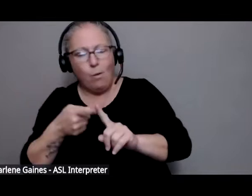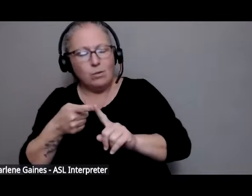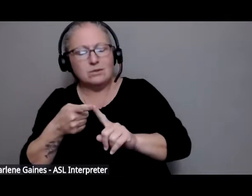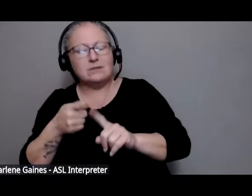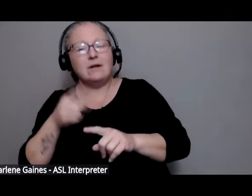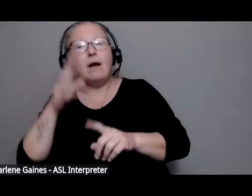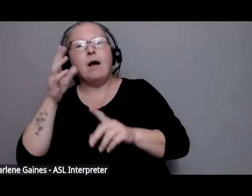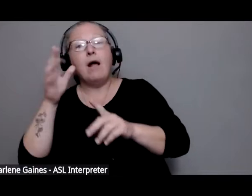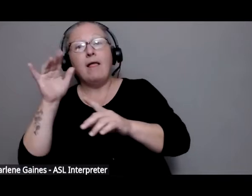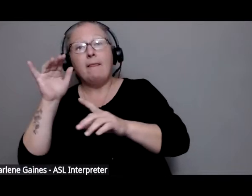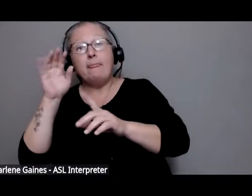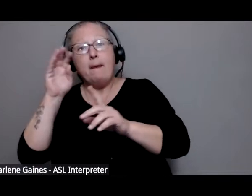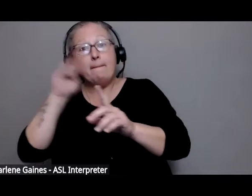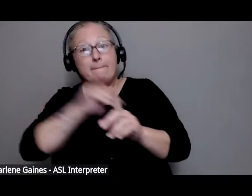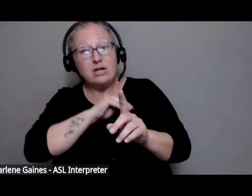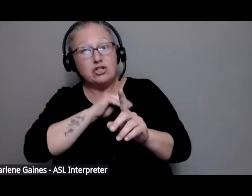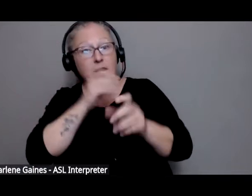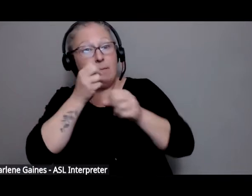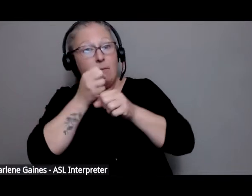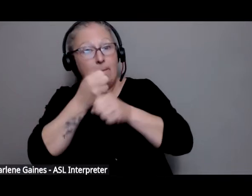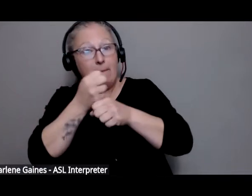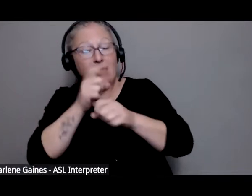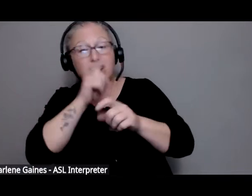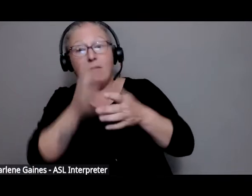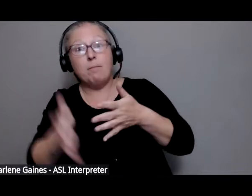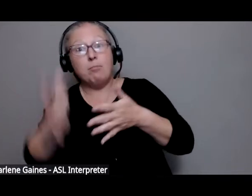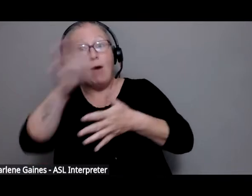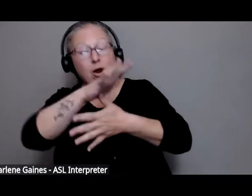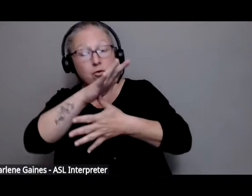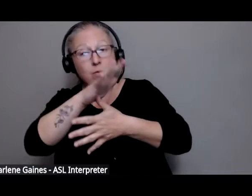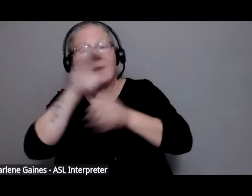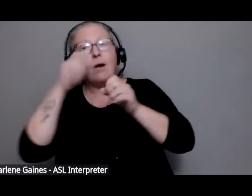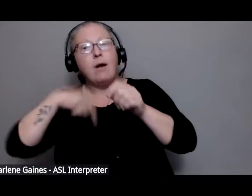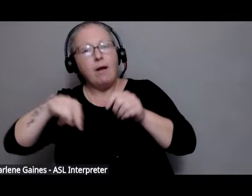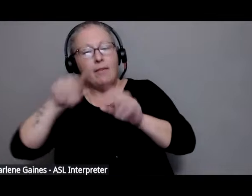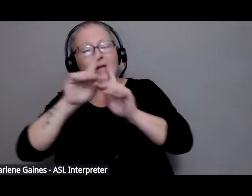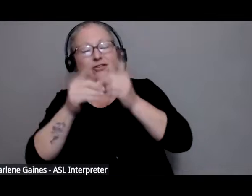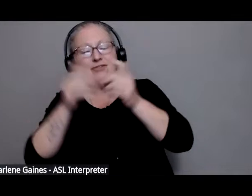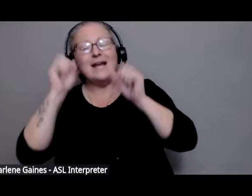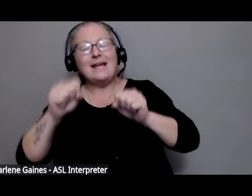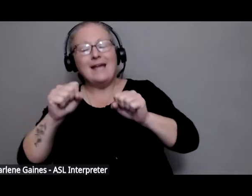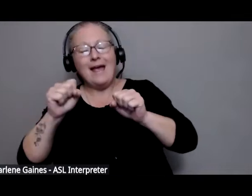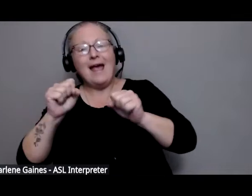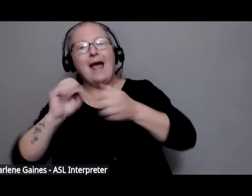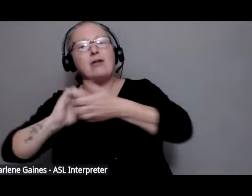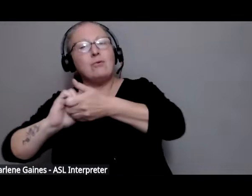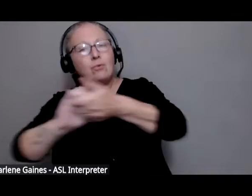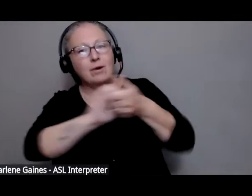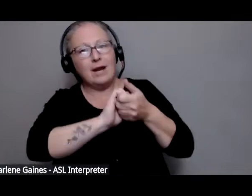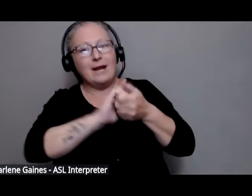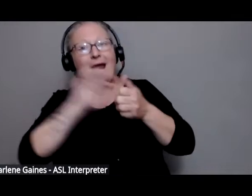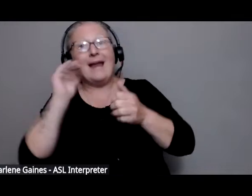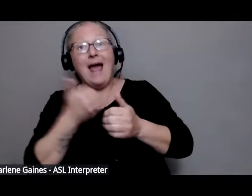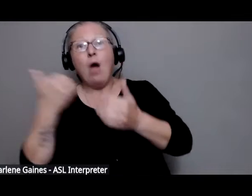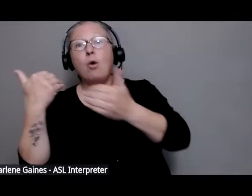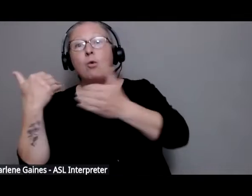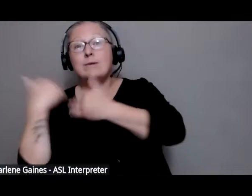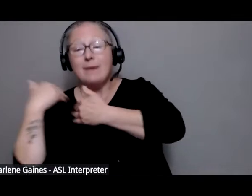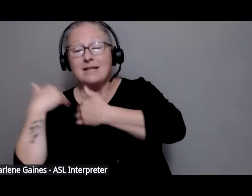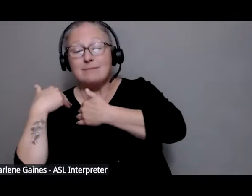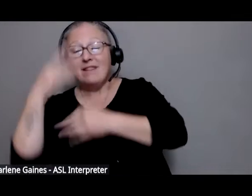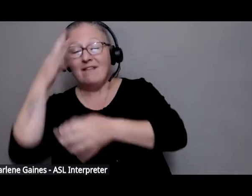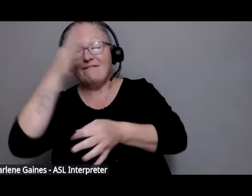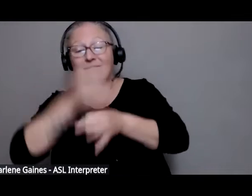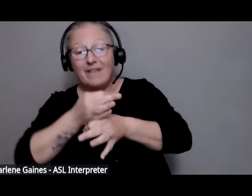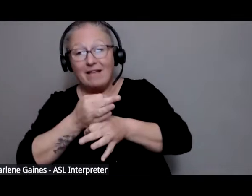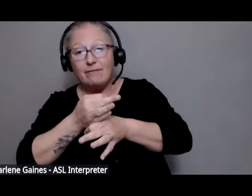mission, the board can foster unity, uphold its fiduciary responsibility, and faithfully serve